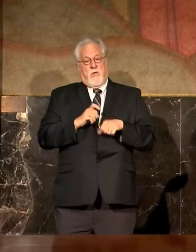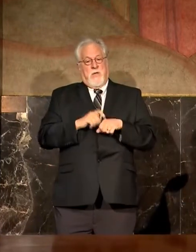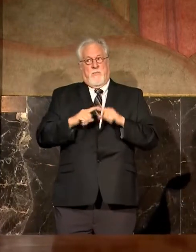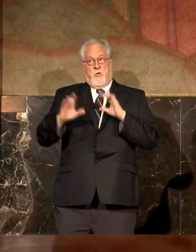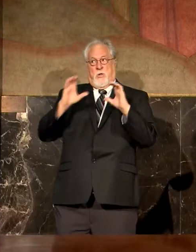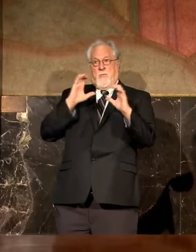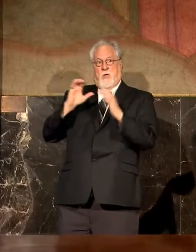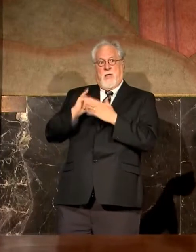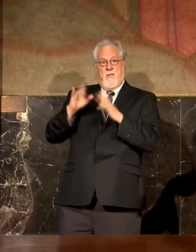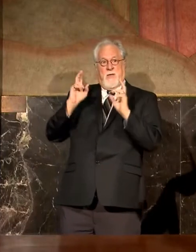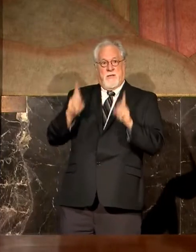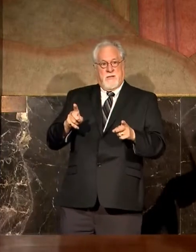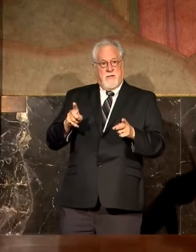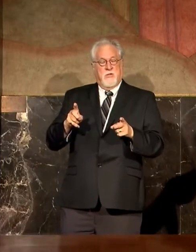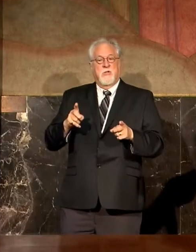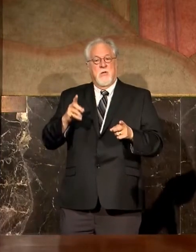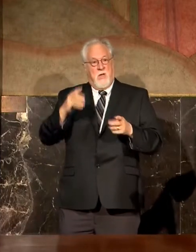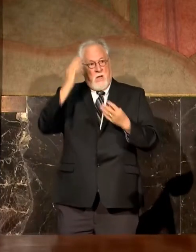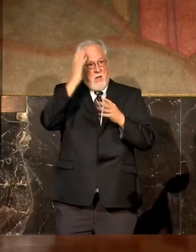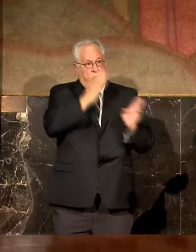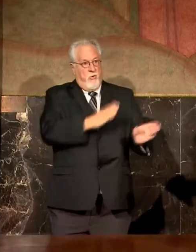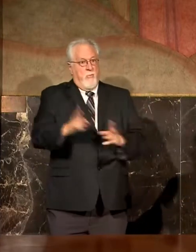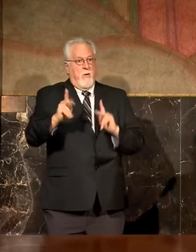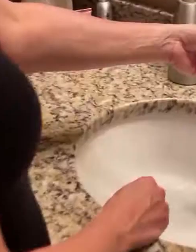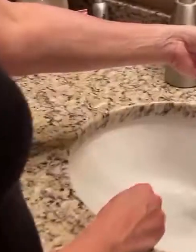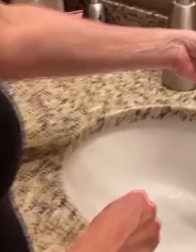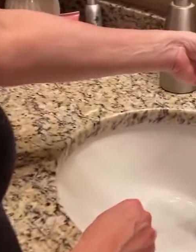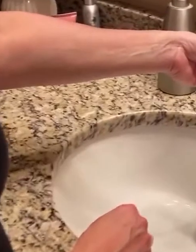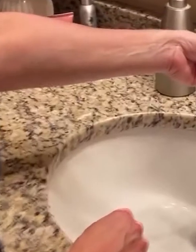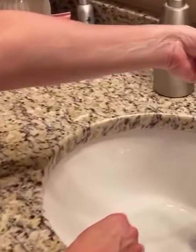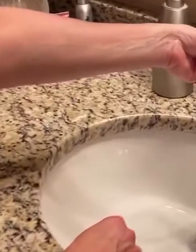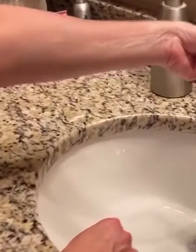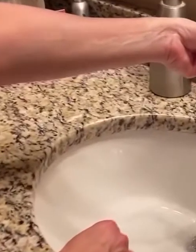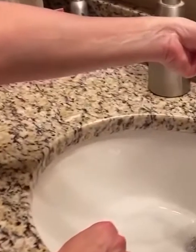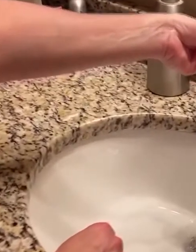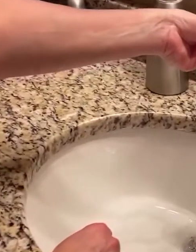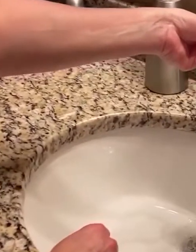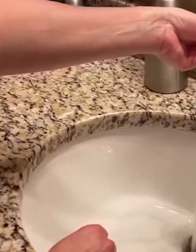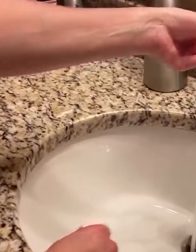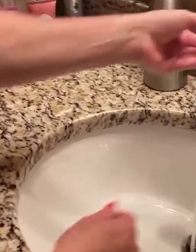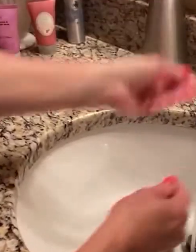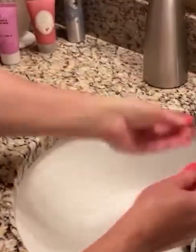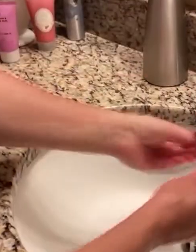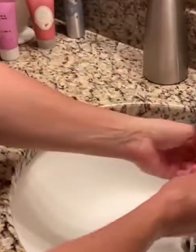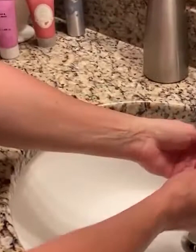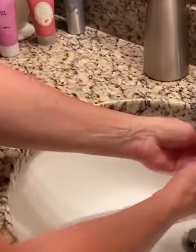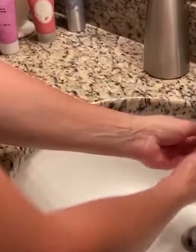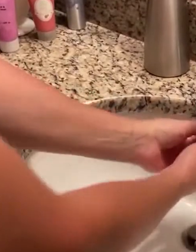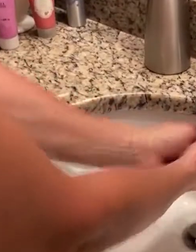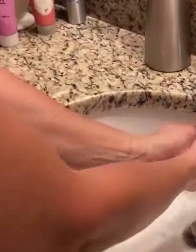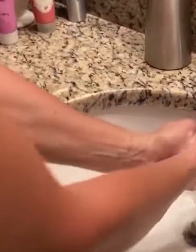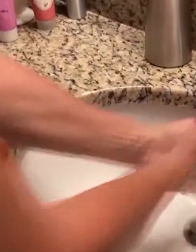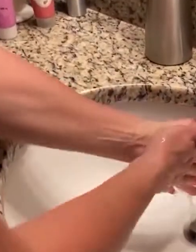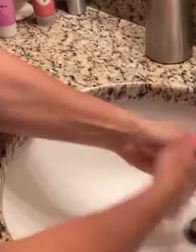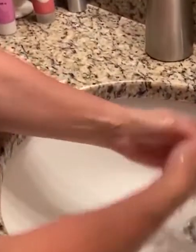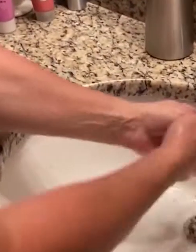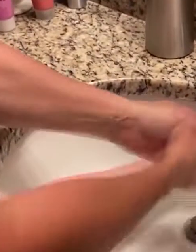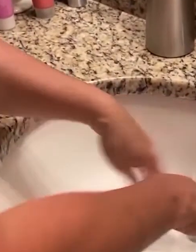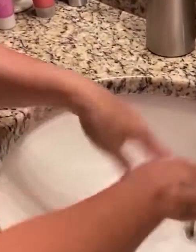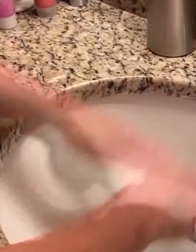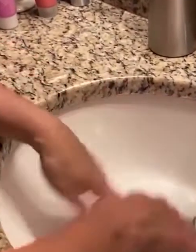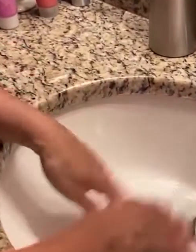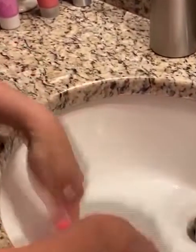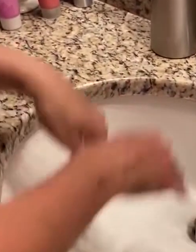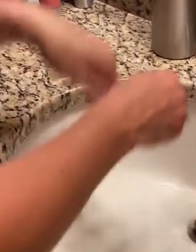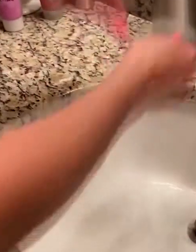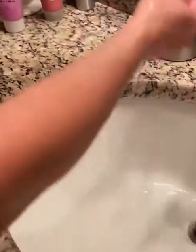communicate that decision and prepare people for what phase two looks like. Governor Edwards once again said every person has a role in this pandemic. He